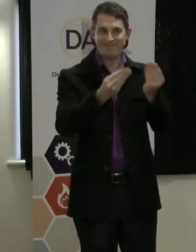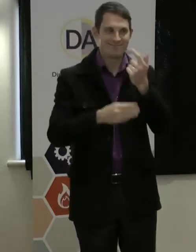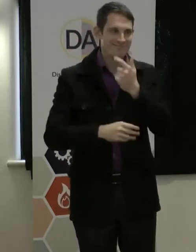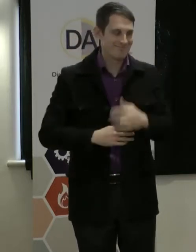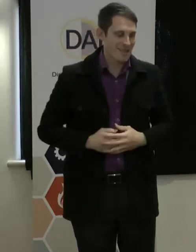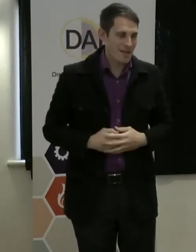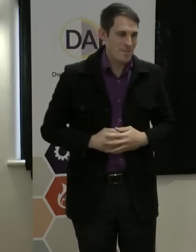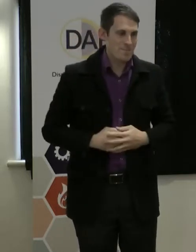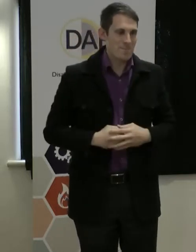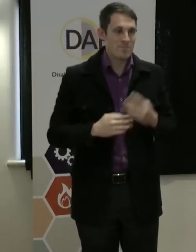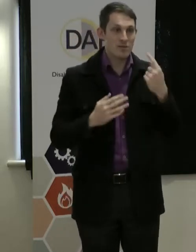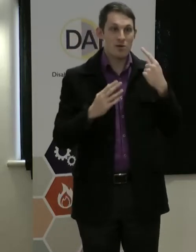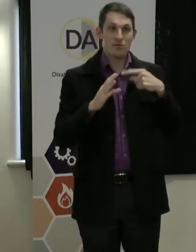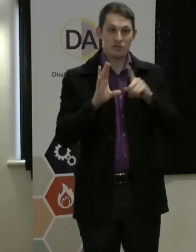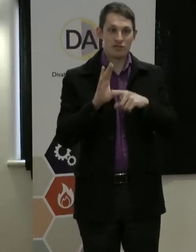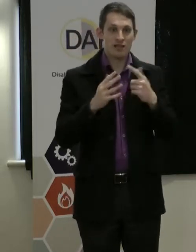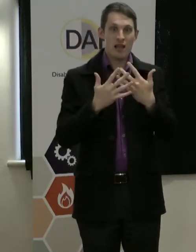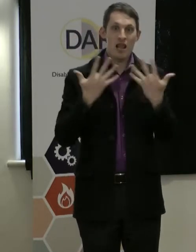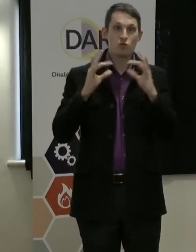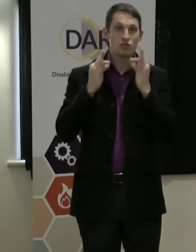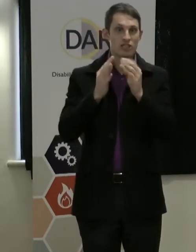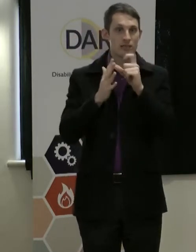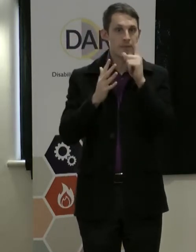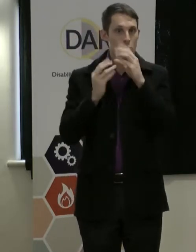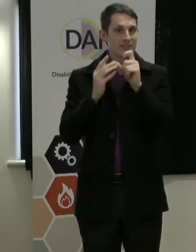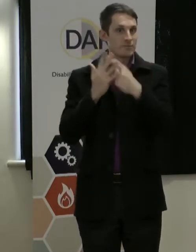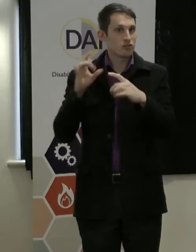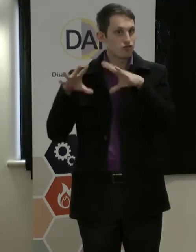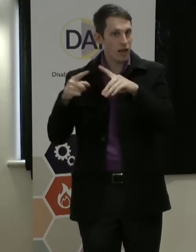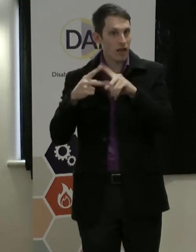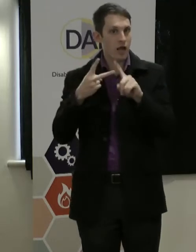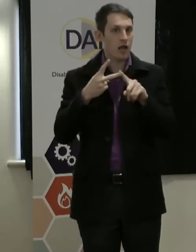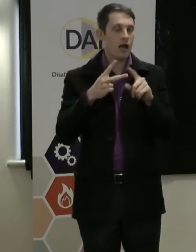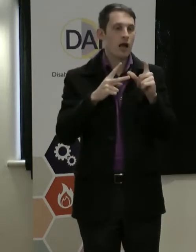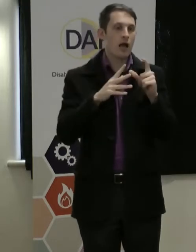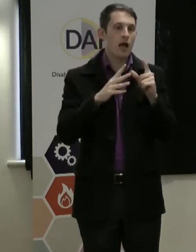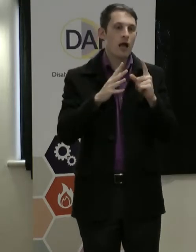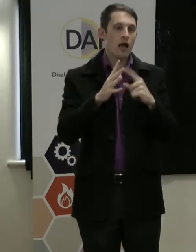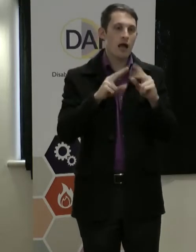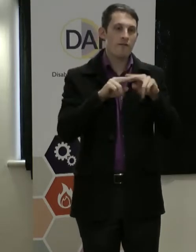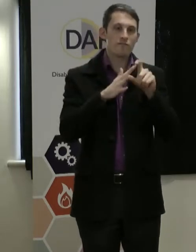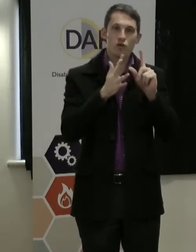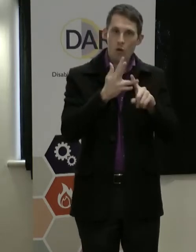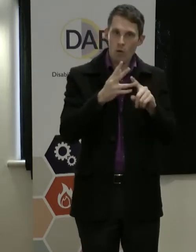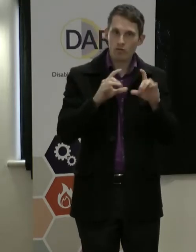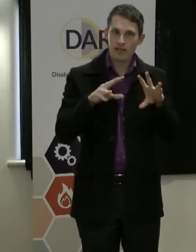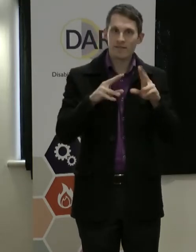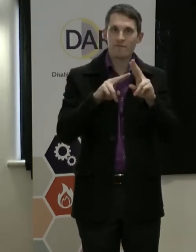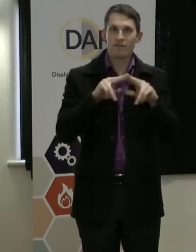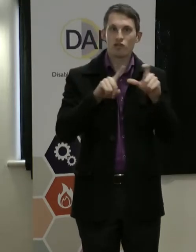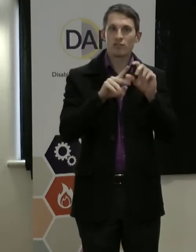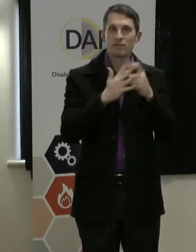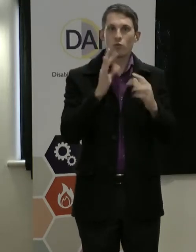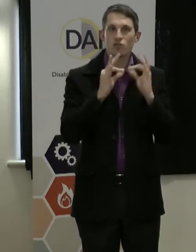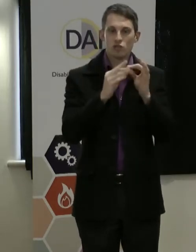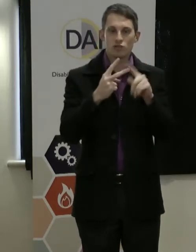different organisations, People with Disabilities Australia, Australian Federation of Disability Organisations, Queensland